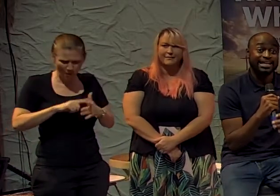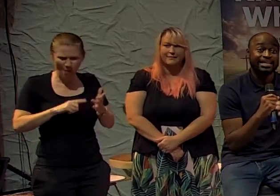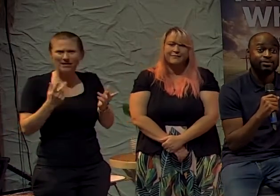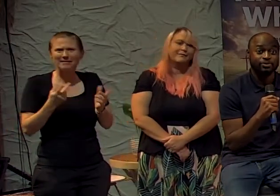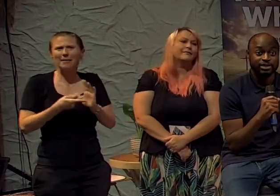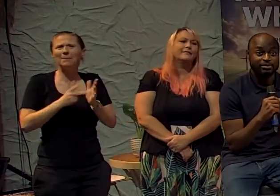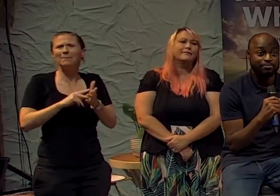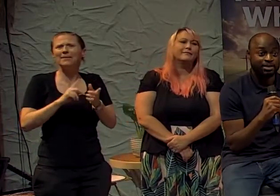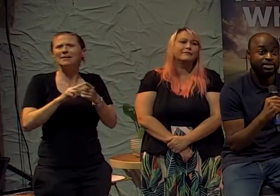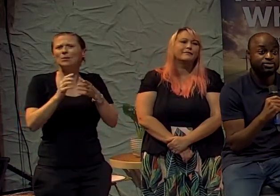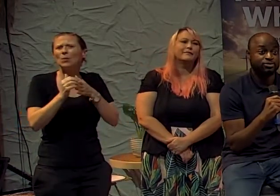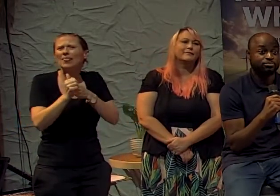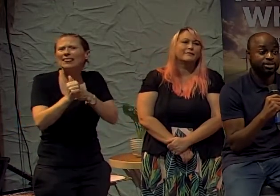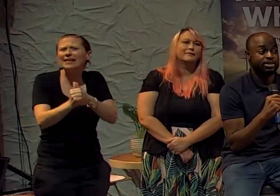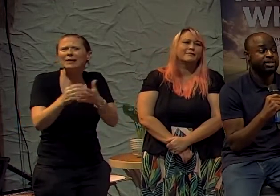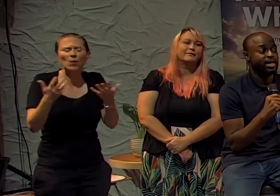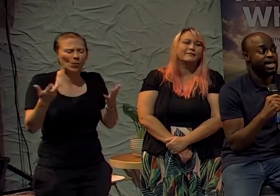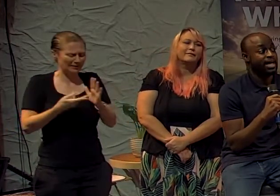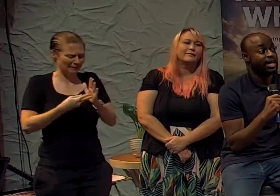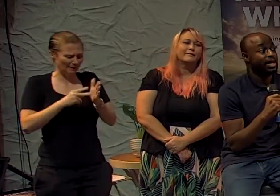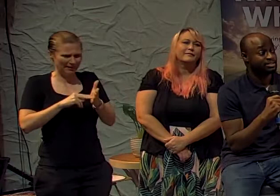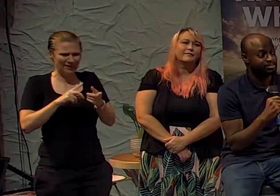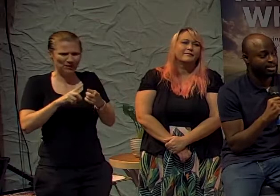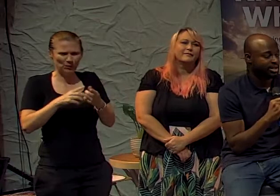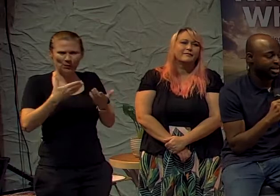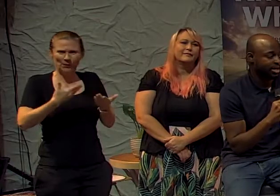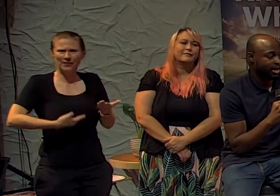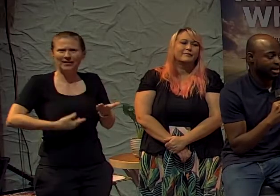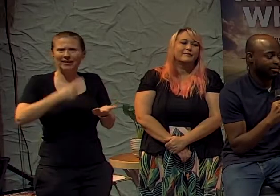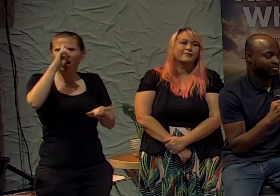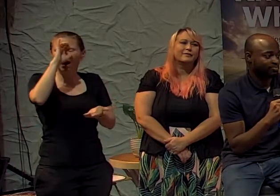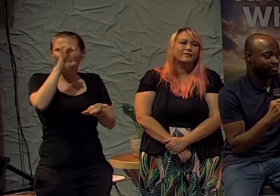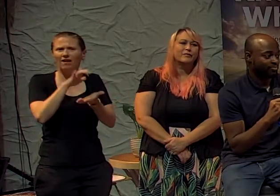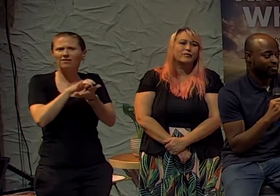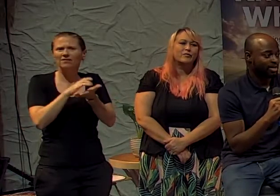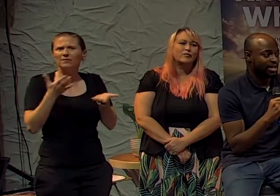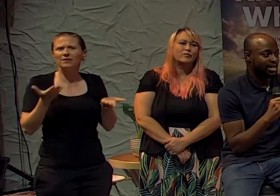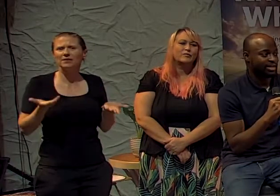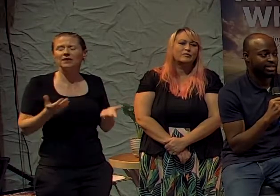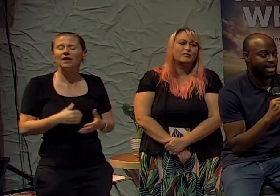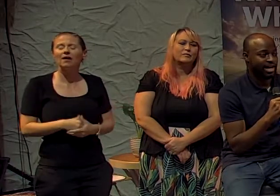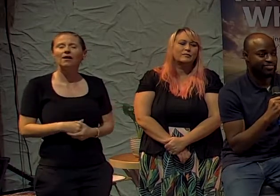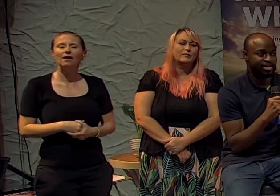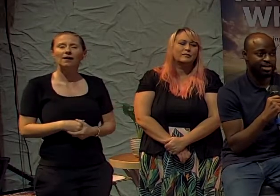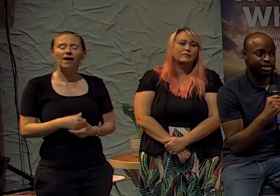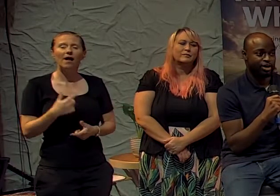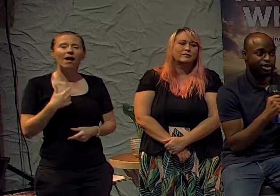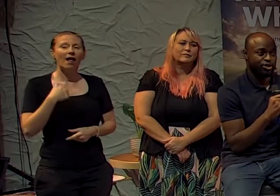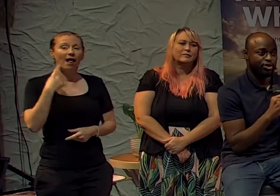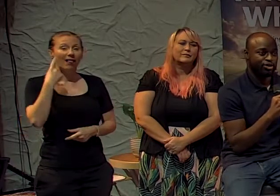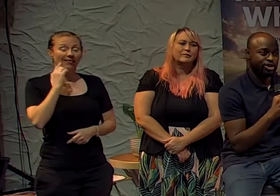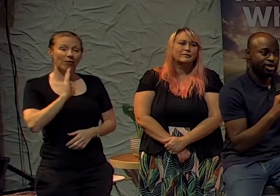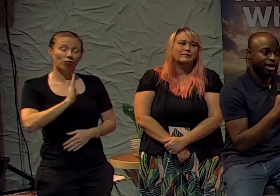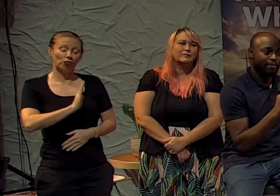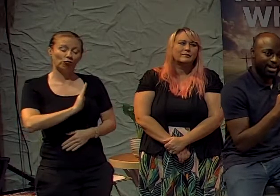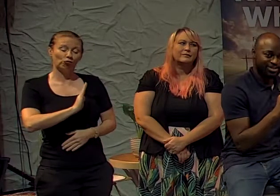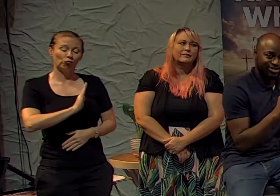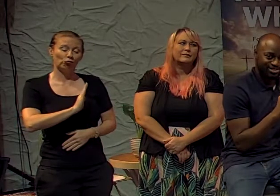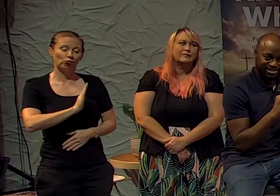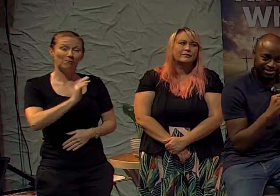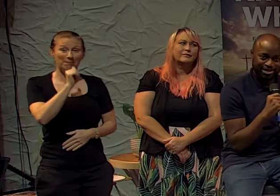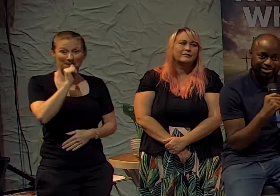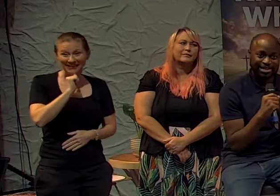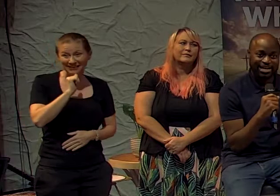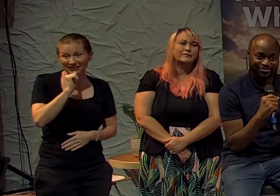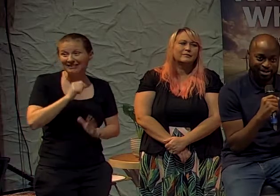to lead? What did it mean to be a husband? And I think her